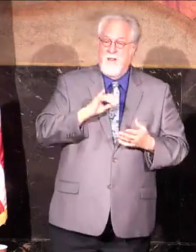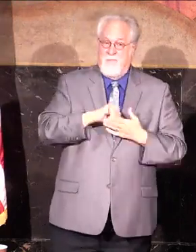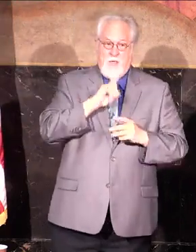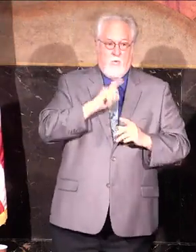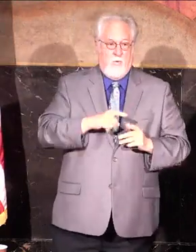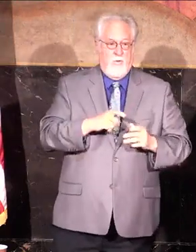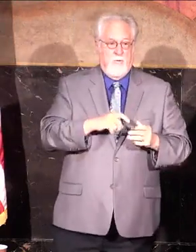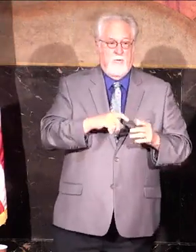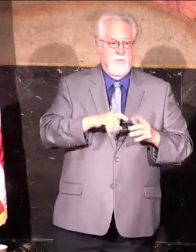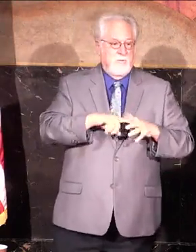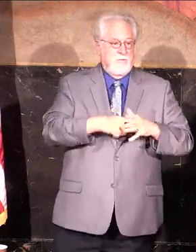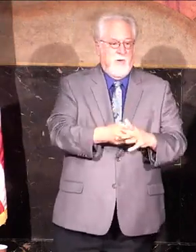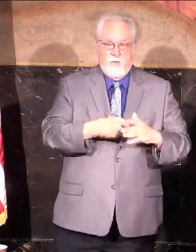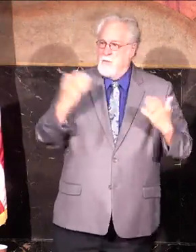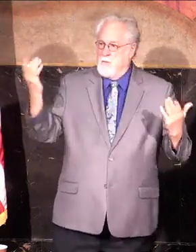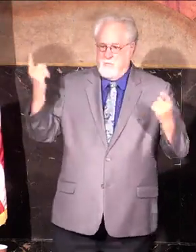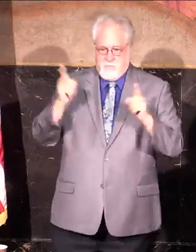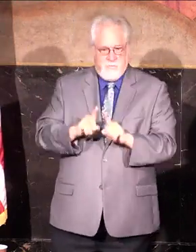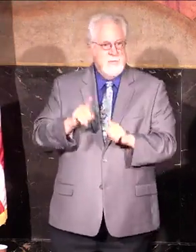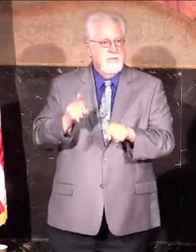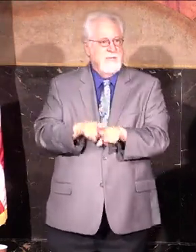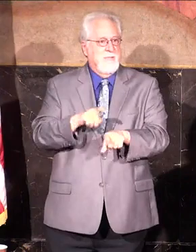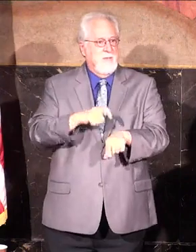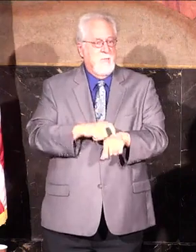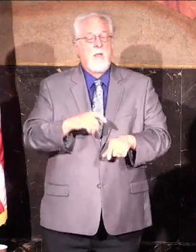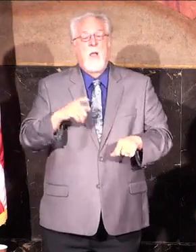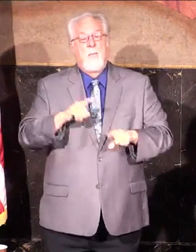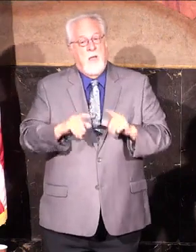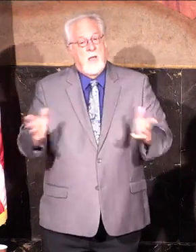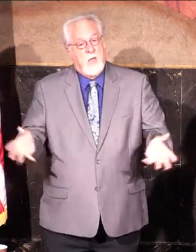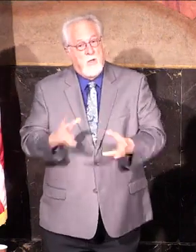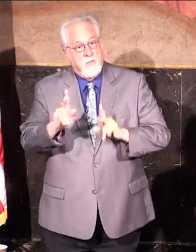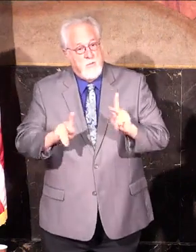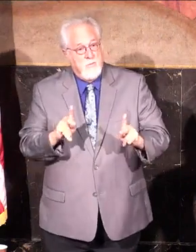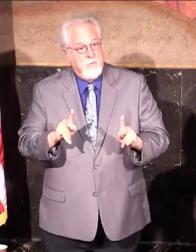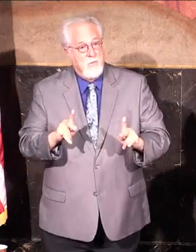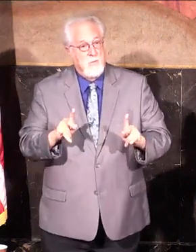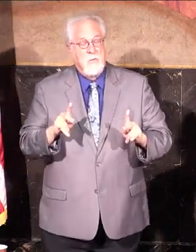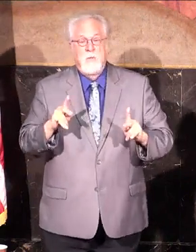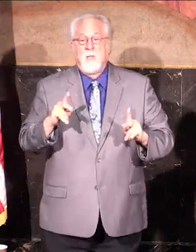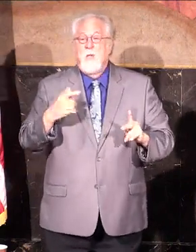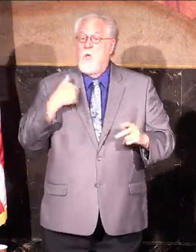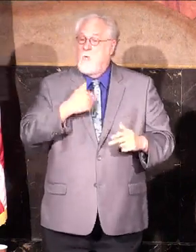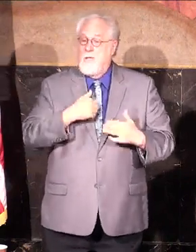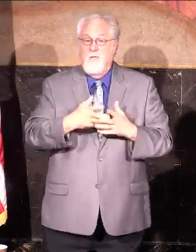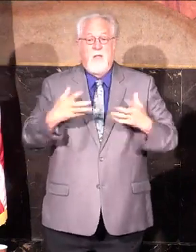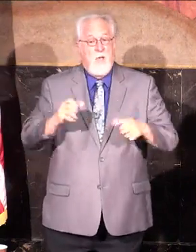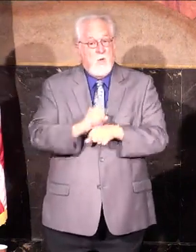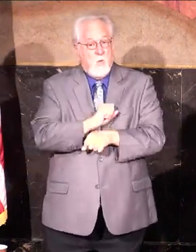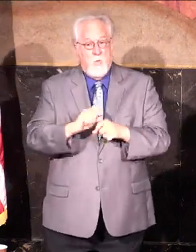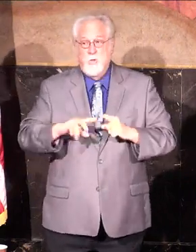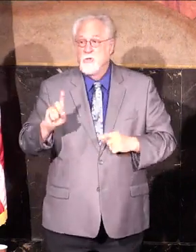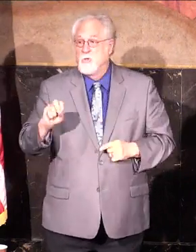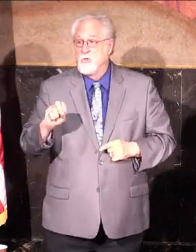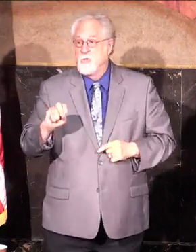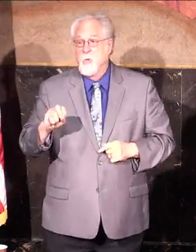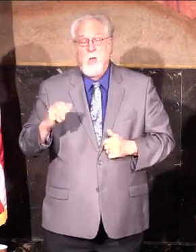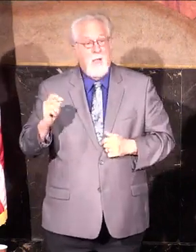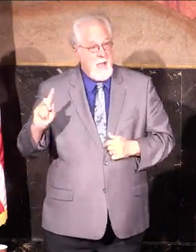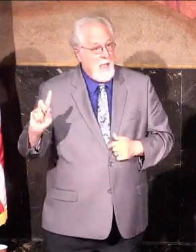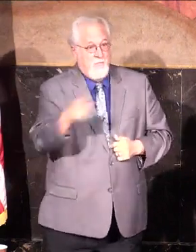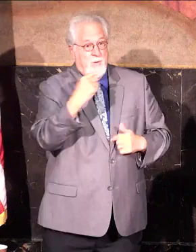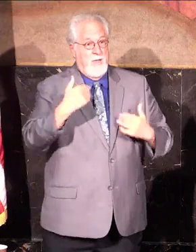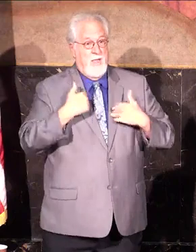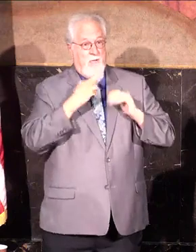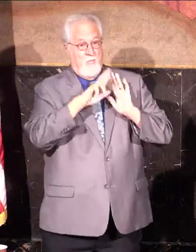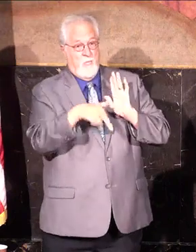just want to encourage people to understand where we are. We've got a lot of work to do. Everybody has a role to